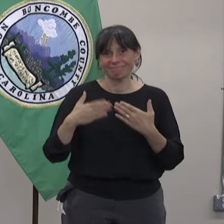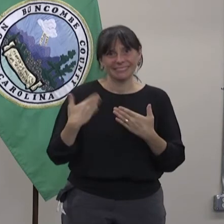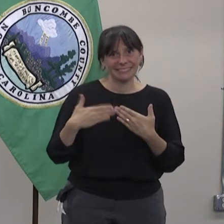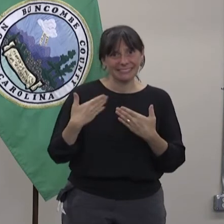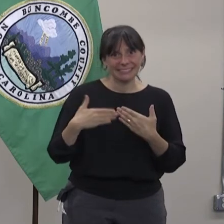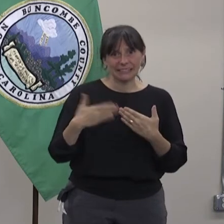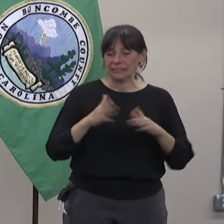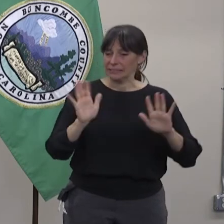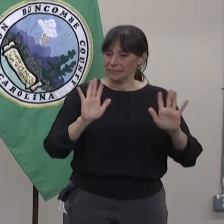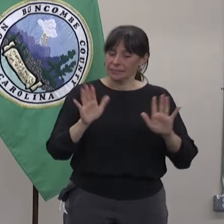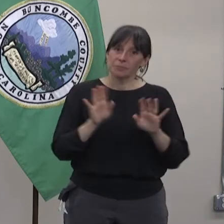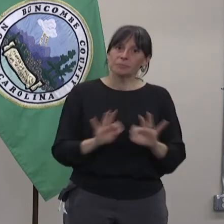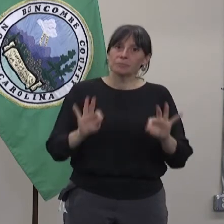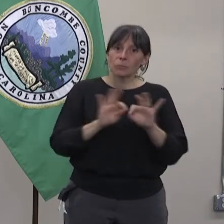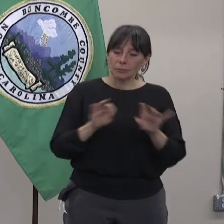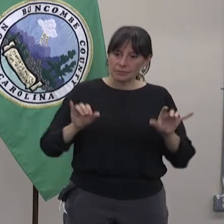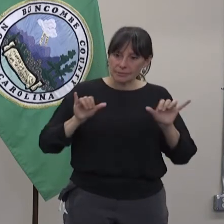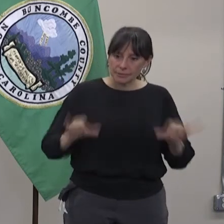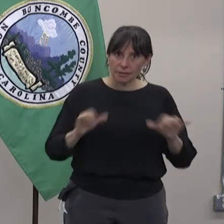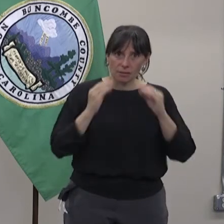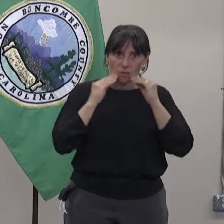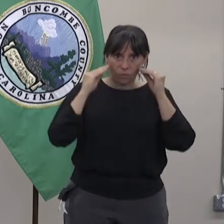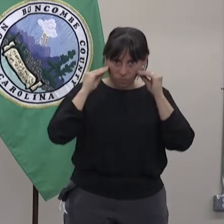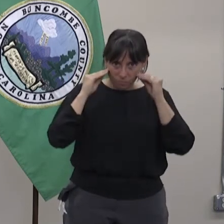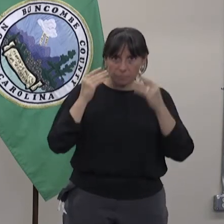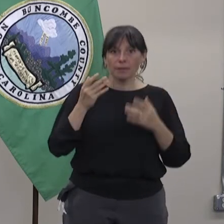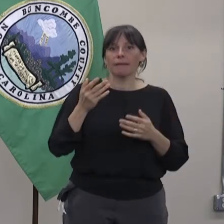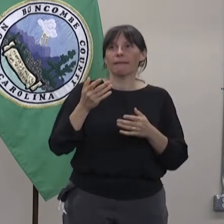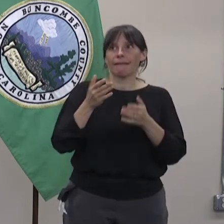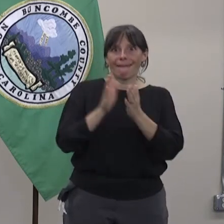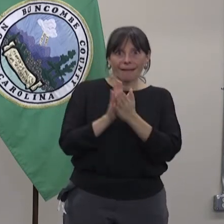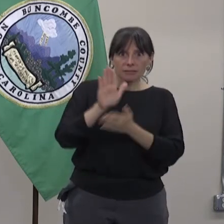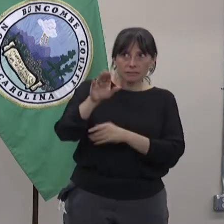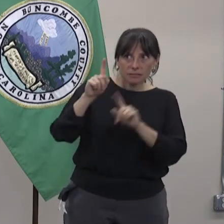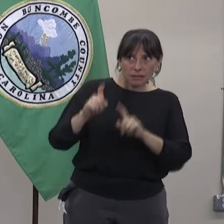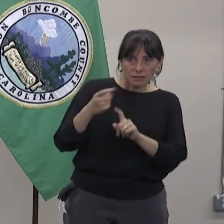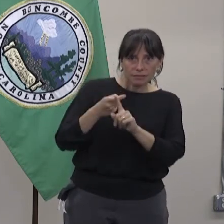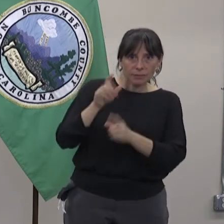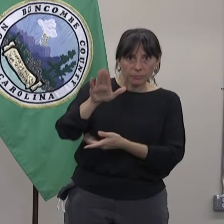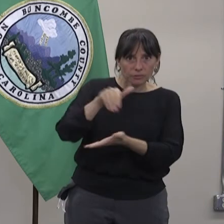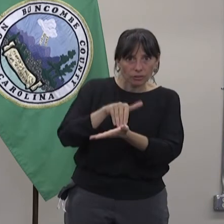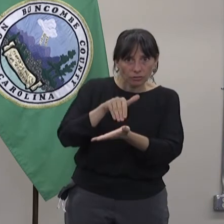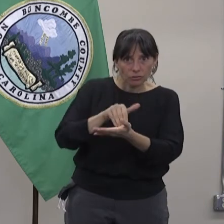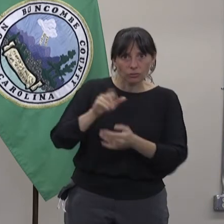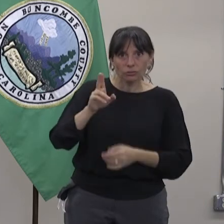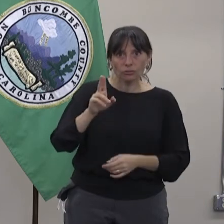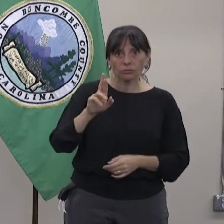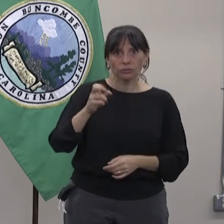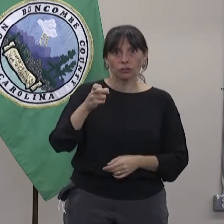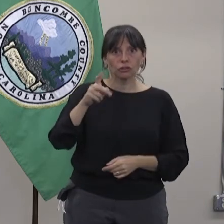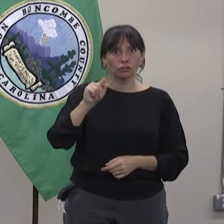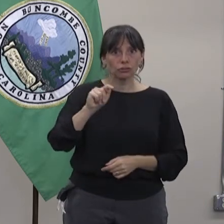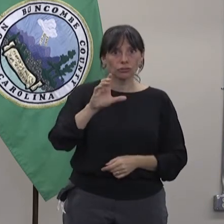home and seek testing through your healthcare provider, urgent care, or a community testing